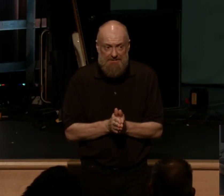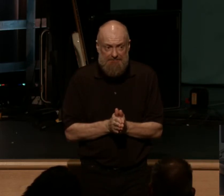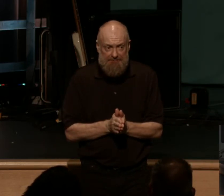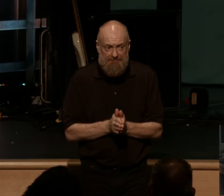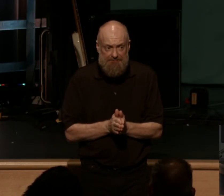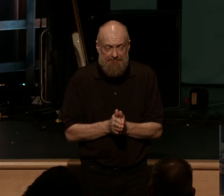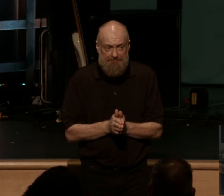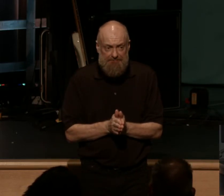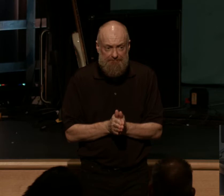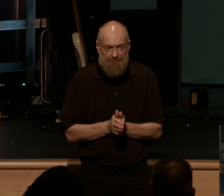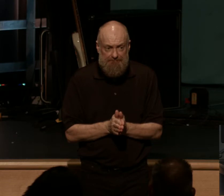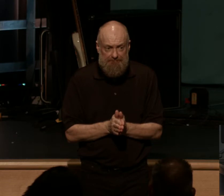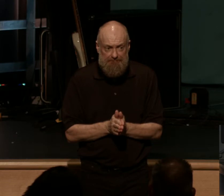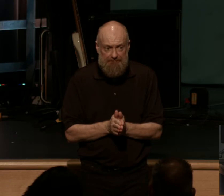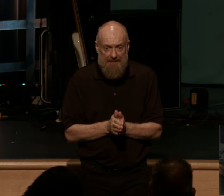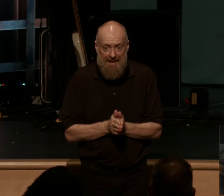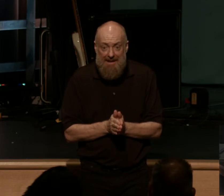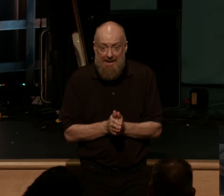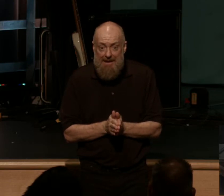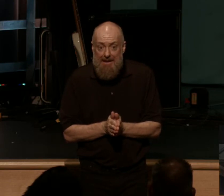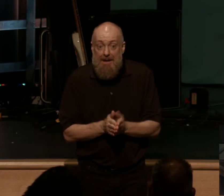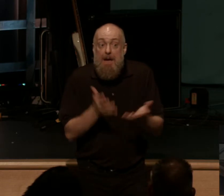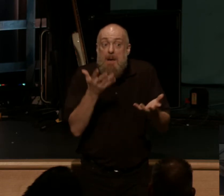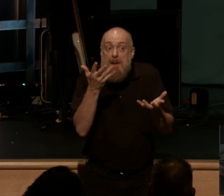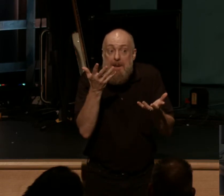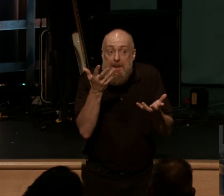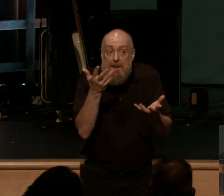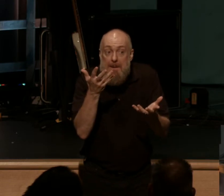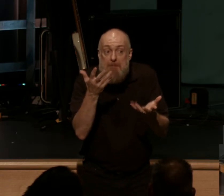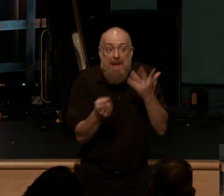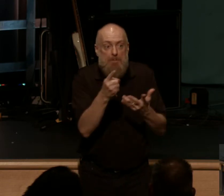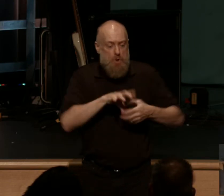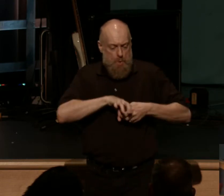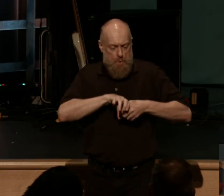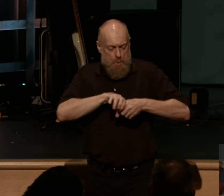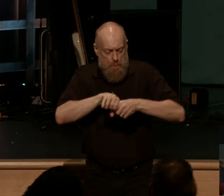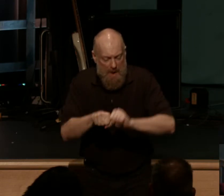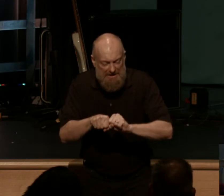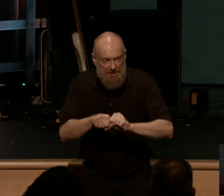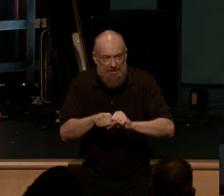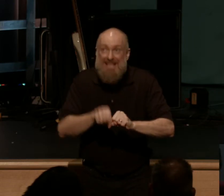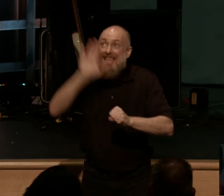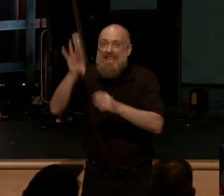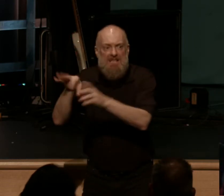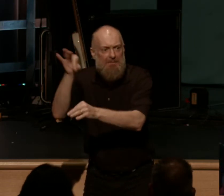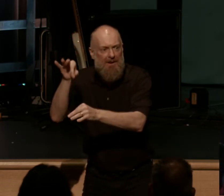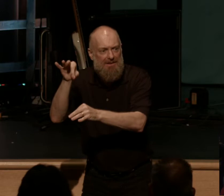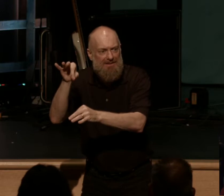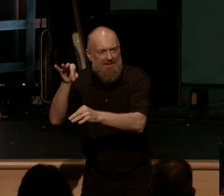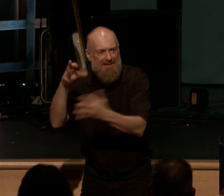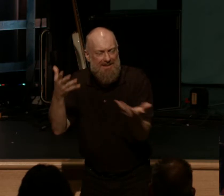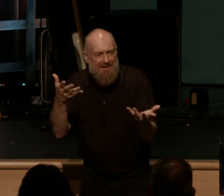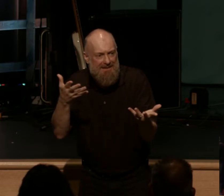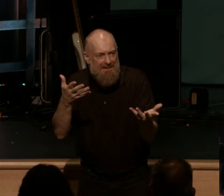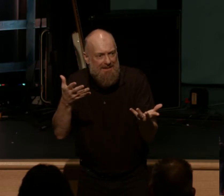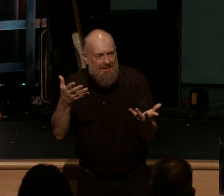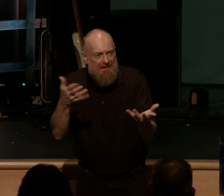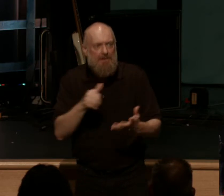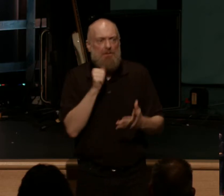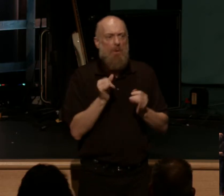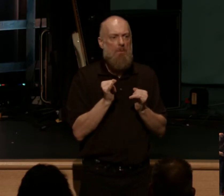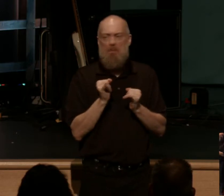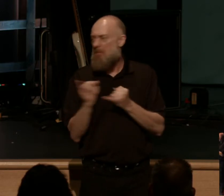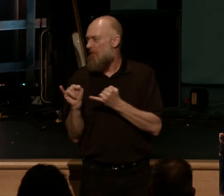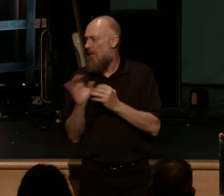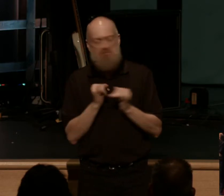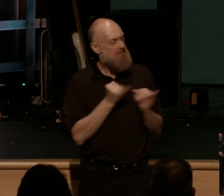are in here that could be so grieving or quenching God's spirit, and by God's grace, just believe in the power of repentance and not looking for someone around you right now, just